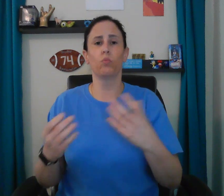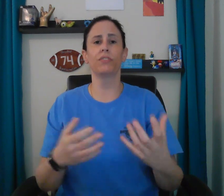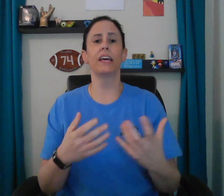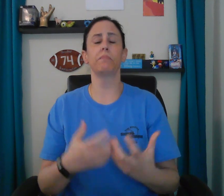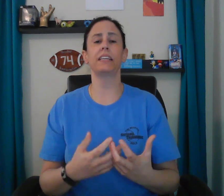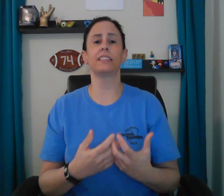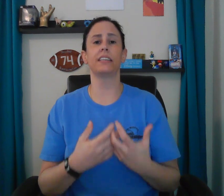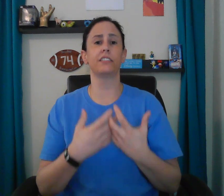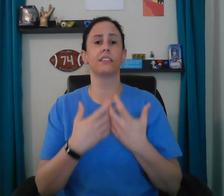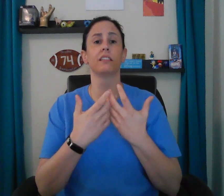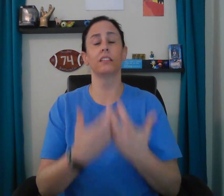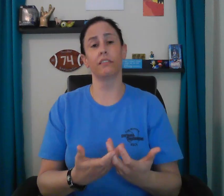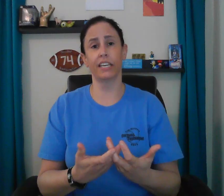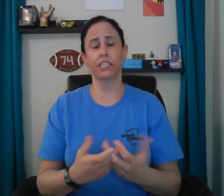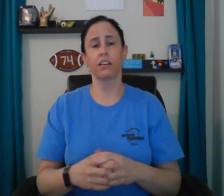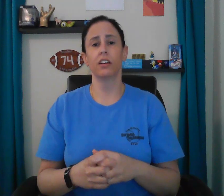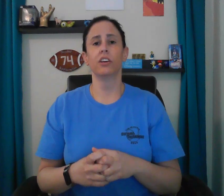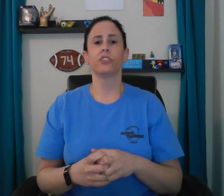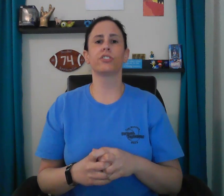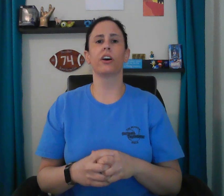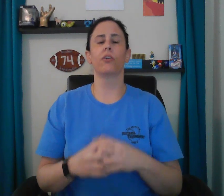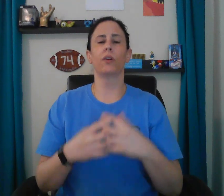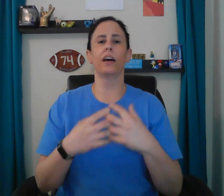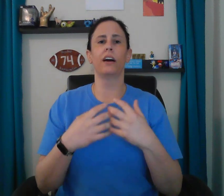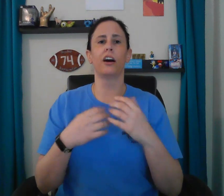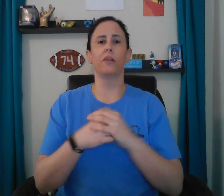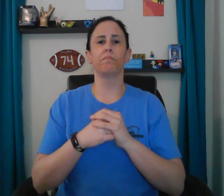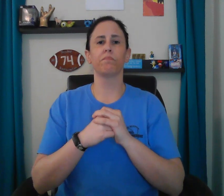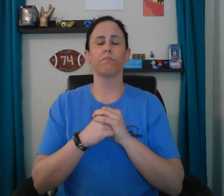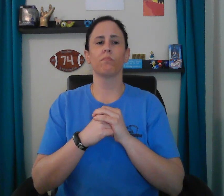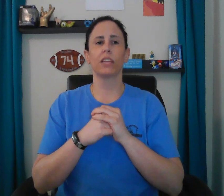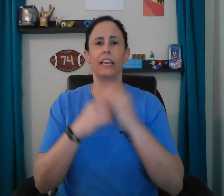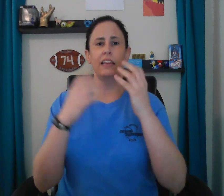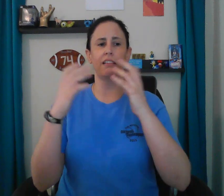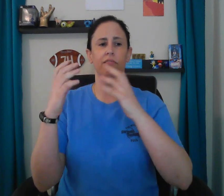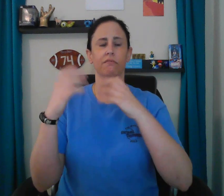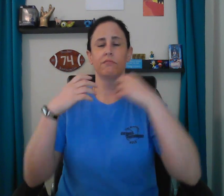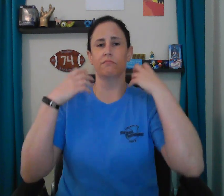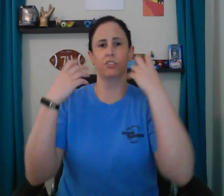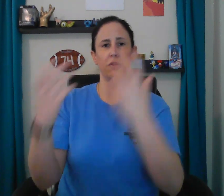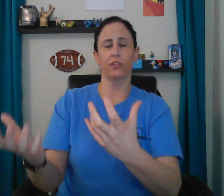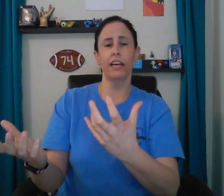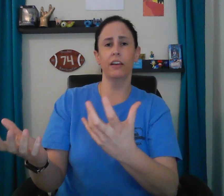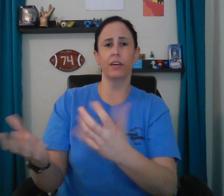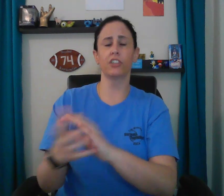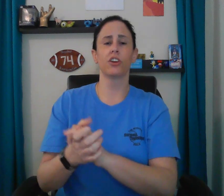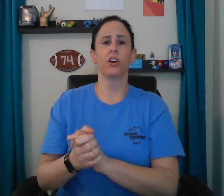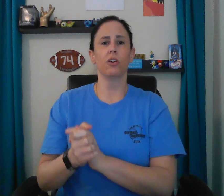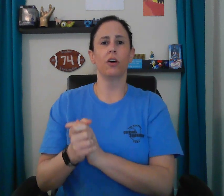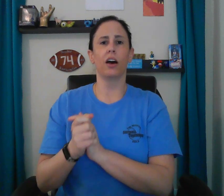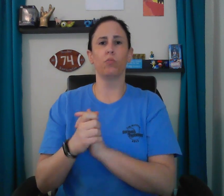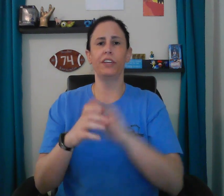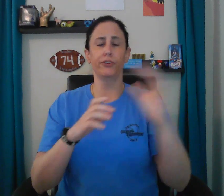What that means is love it. So in spoken language, we